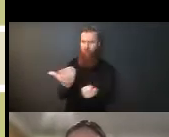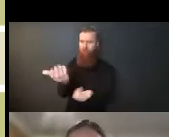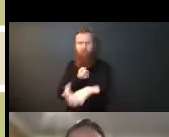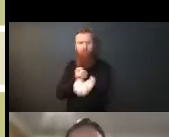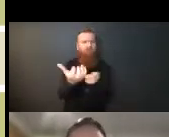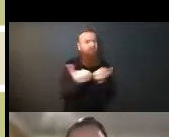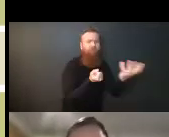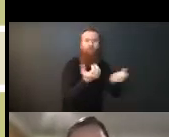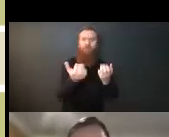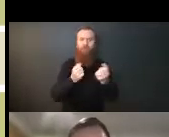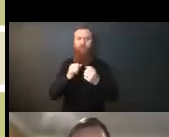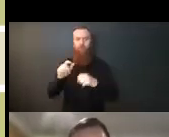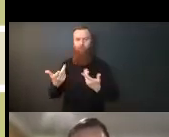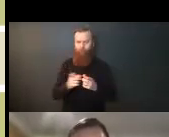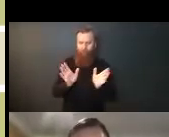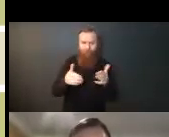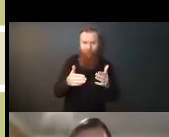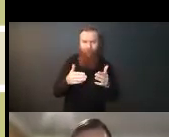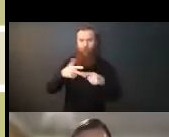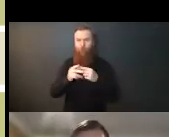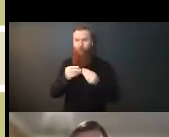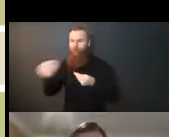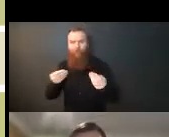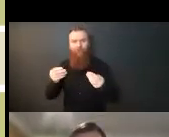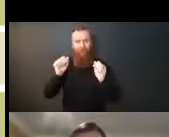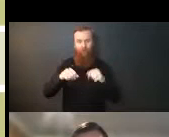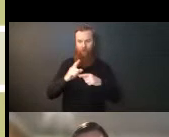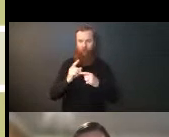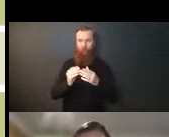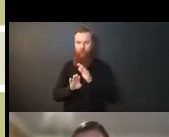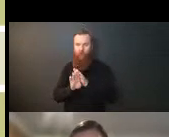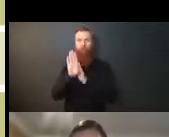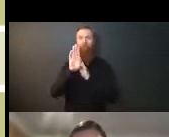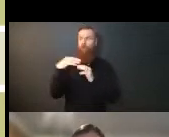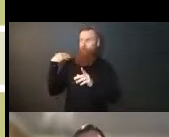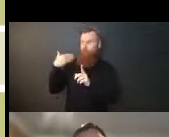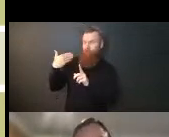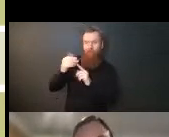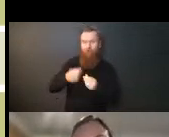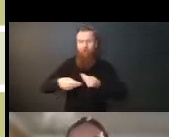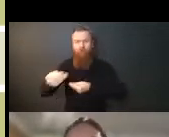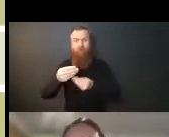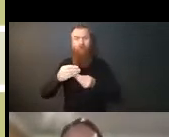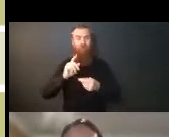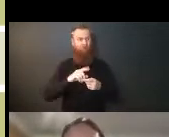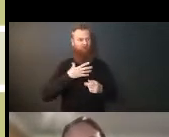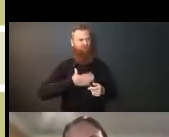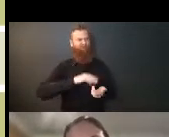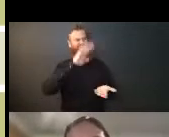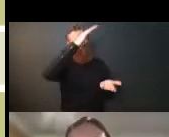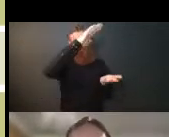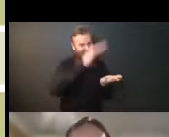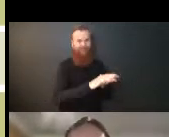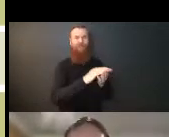gathered over time and in addressing stigma and discrimination. So this is our goal. And I know